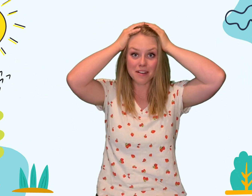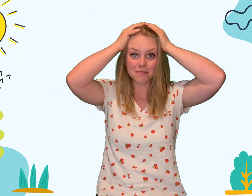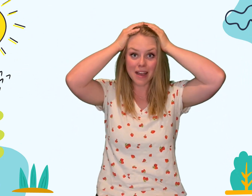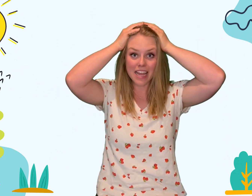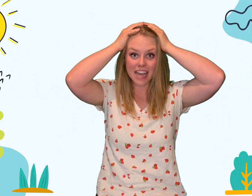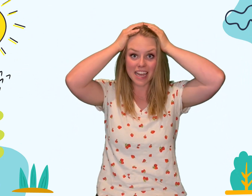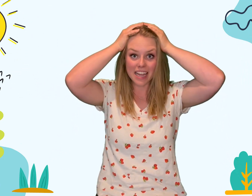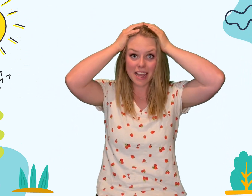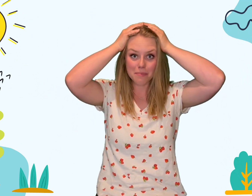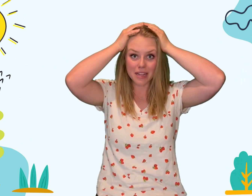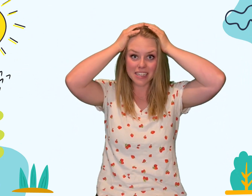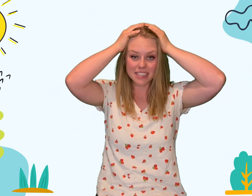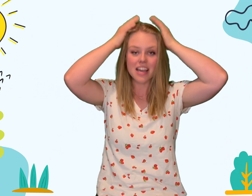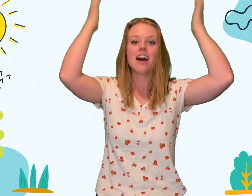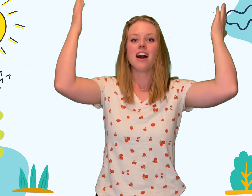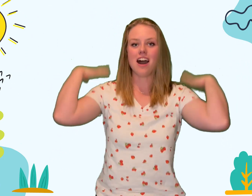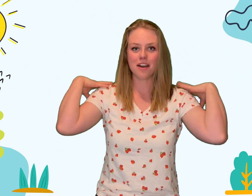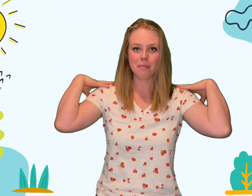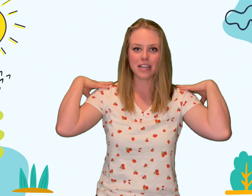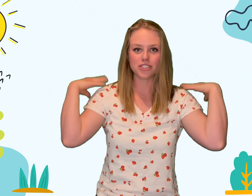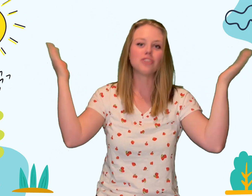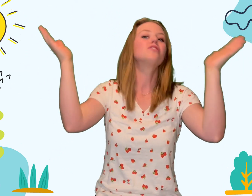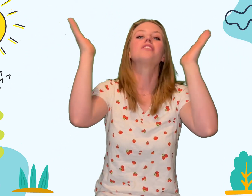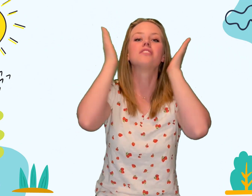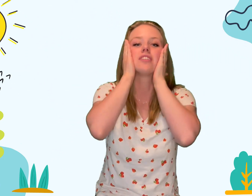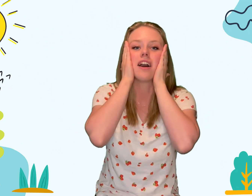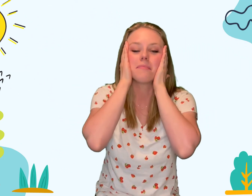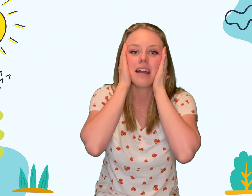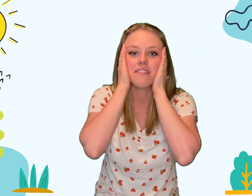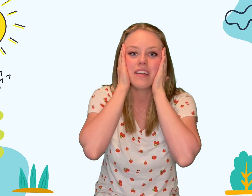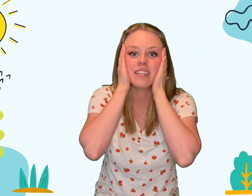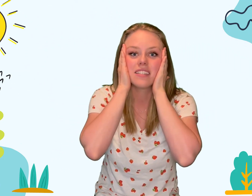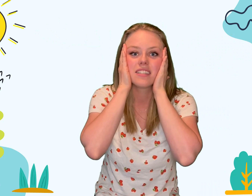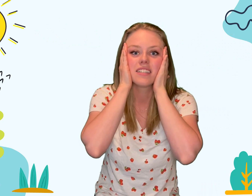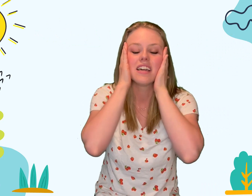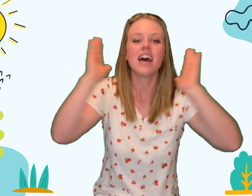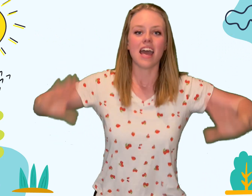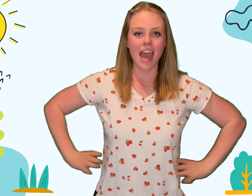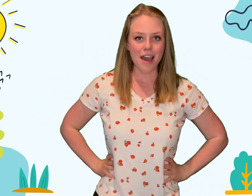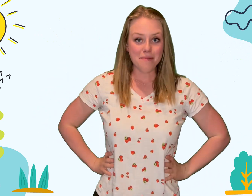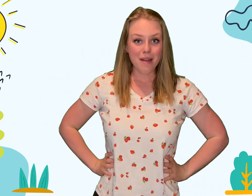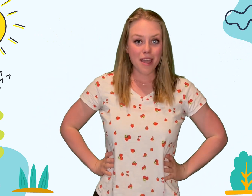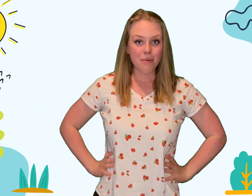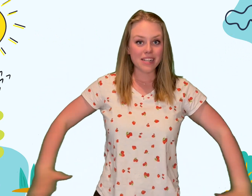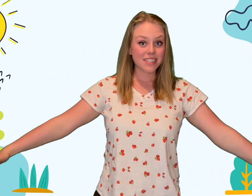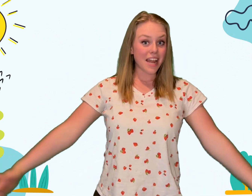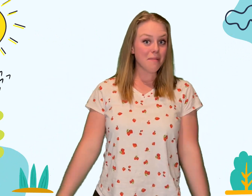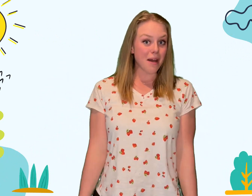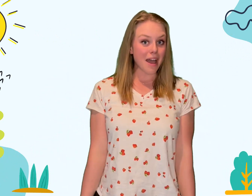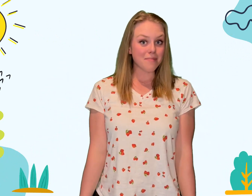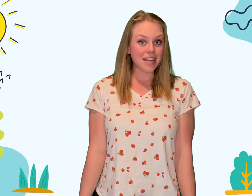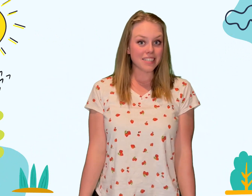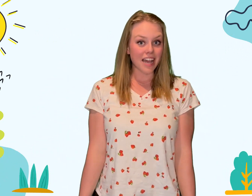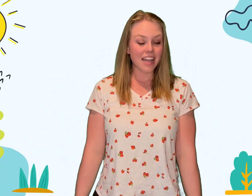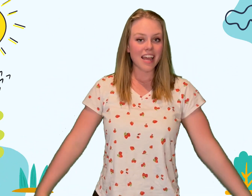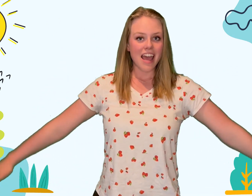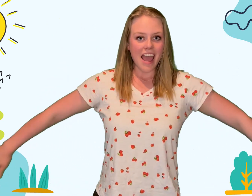my head I place, on my shoulders, on my face, at my waist and by my side, and